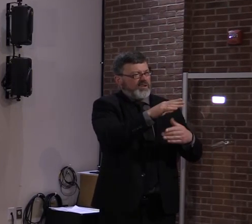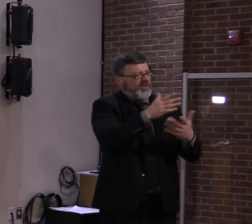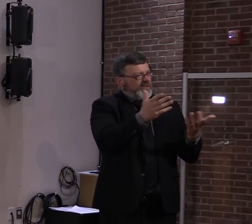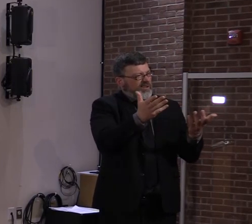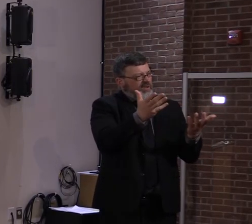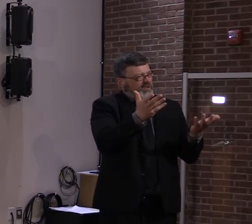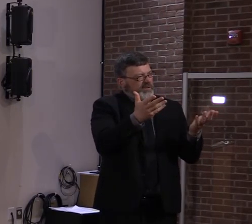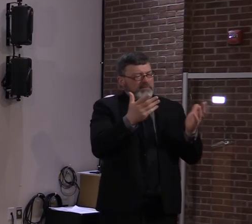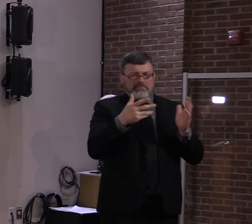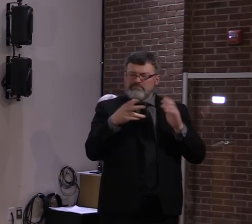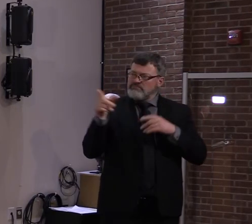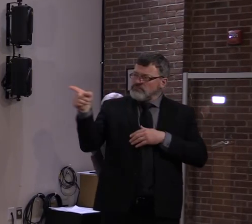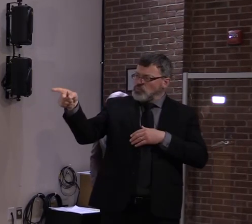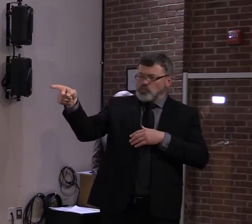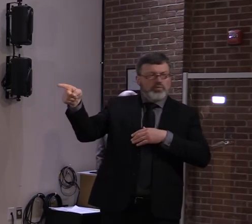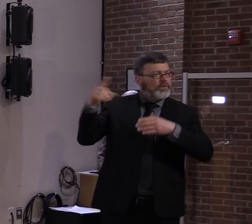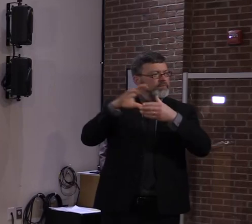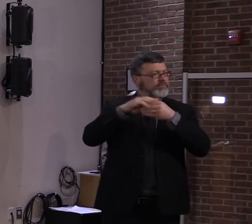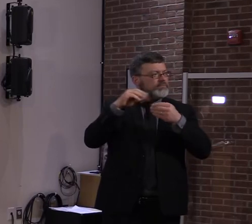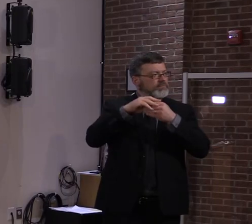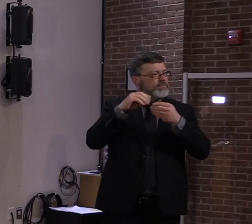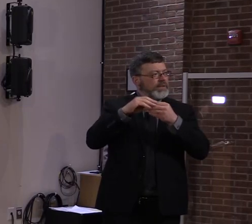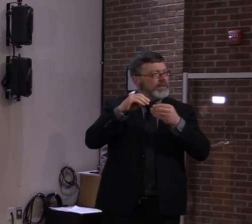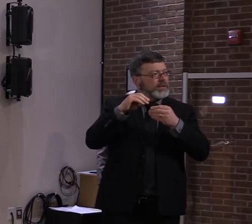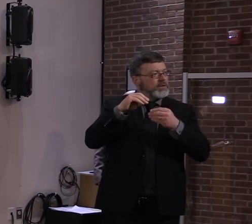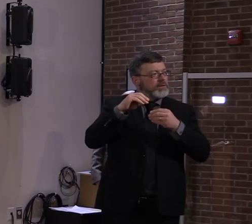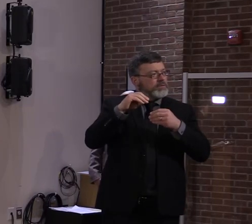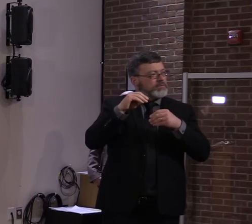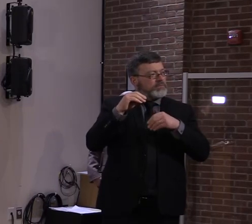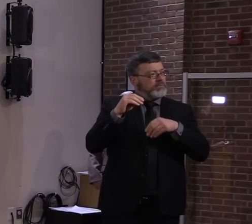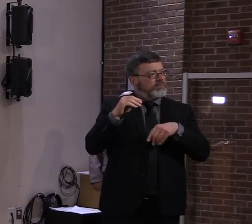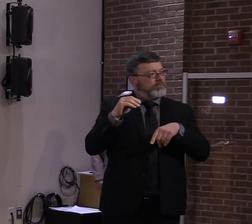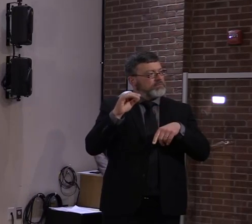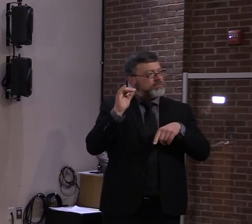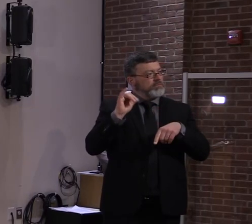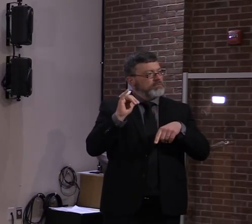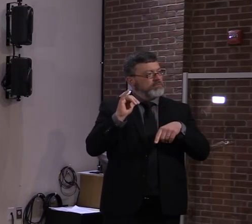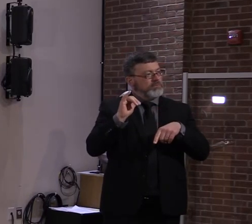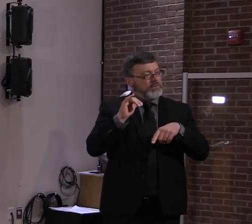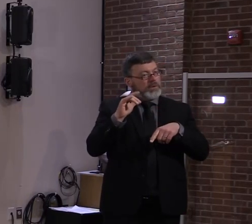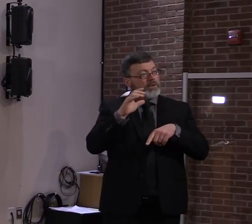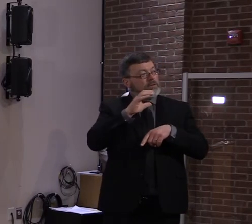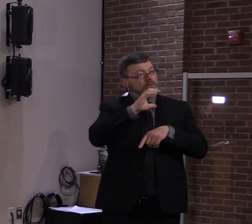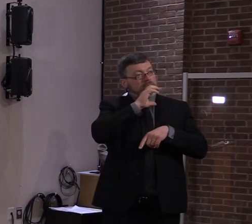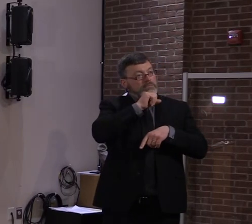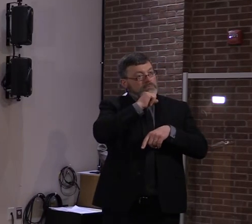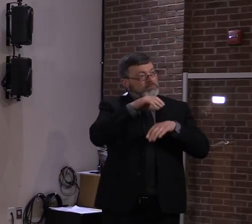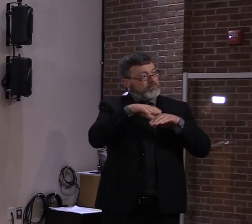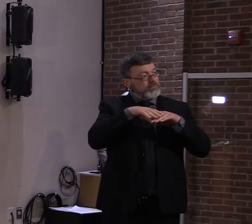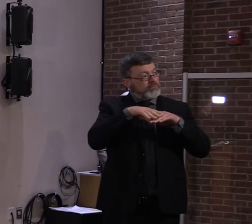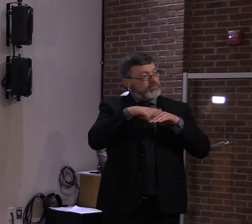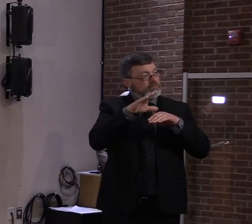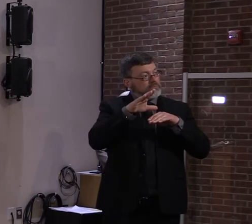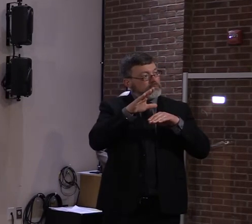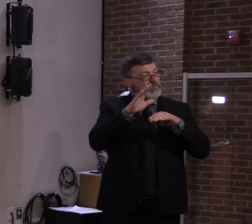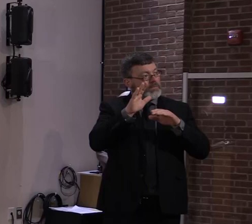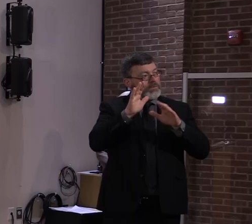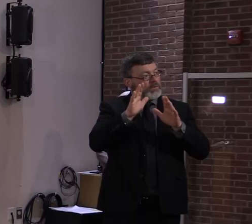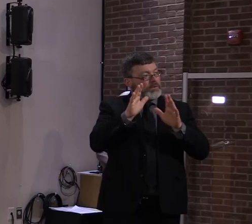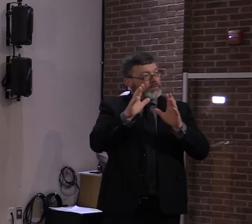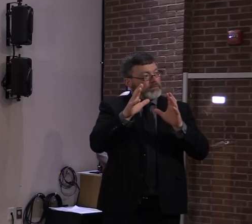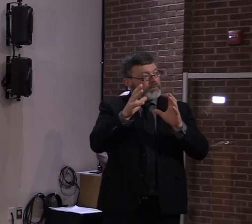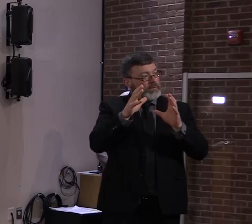demographic, which is right there. I recognize that this vaccine is not exactly